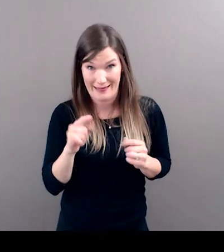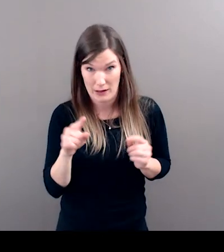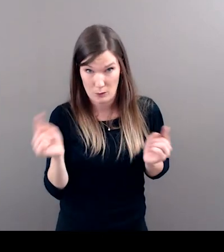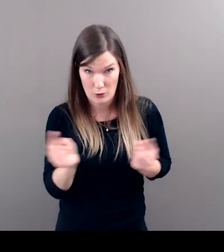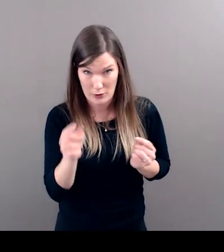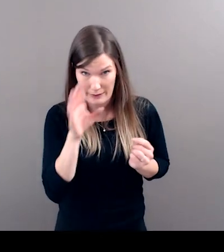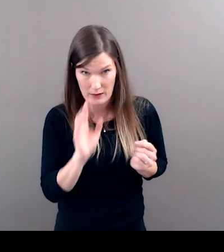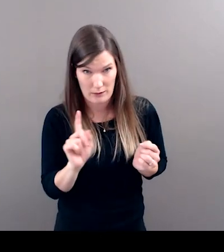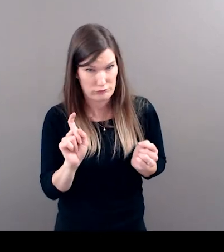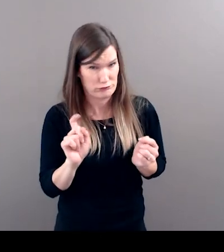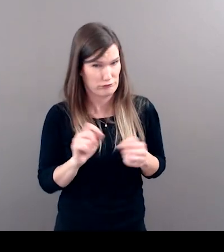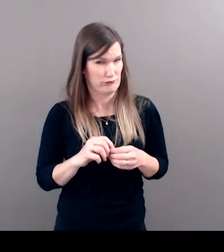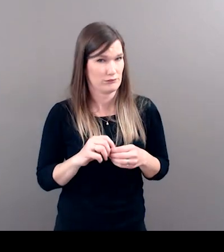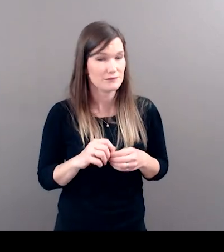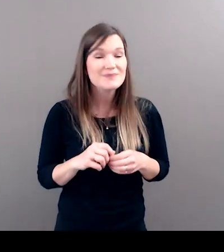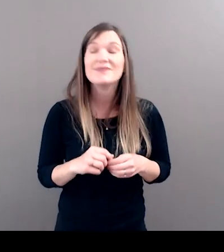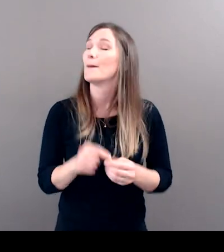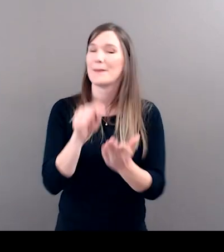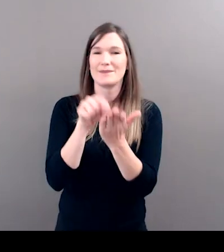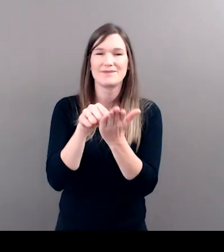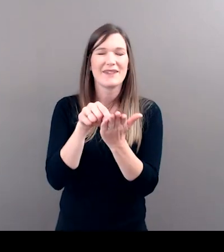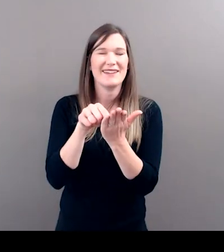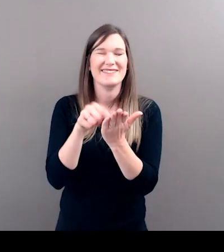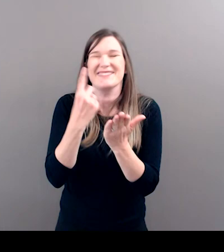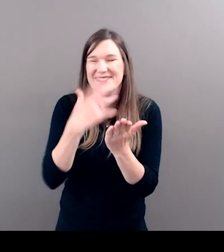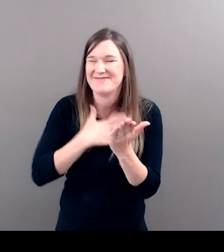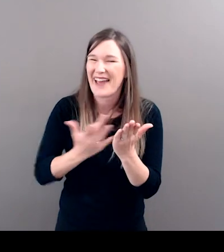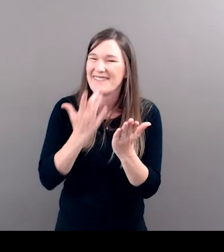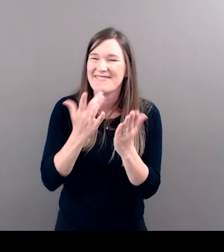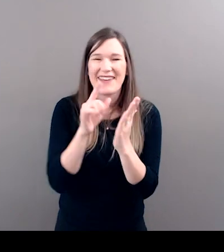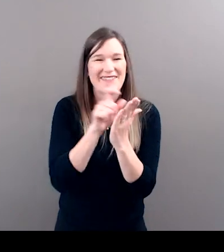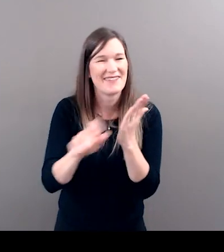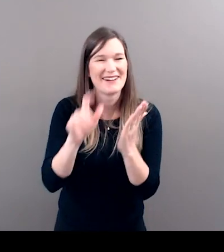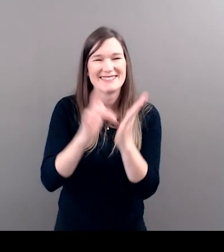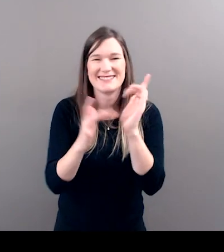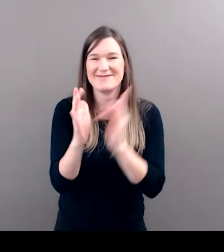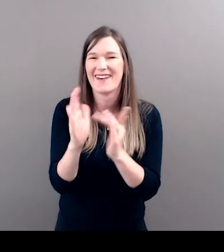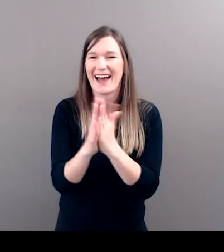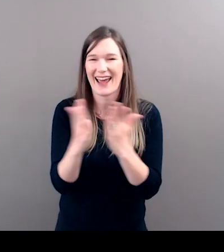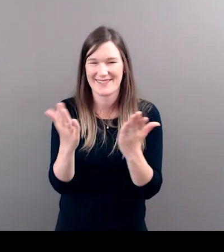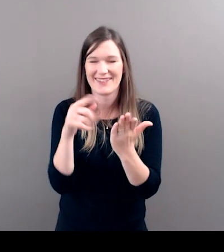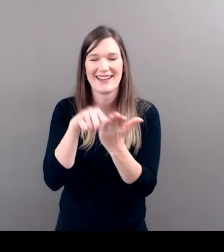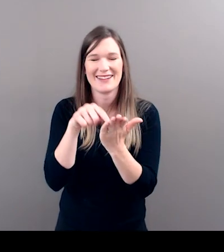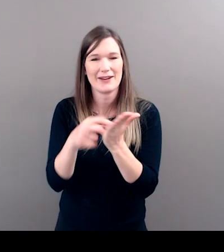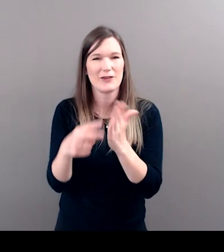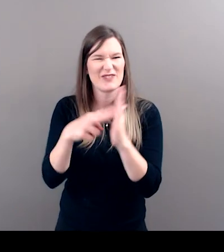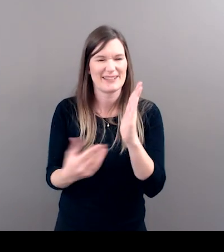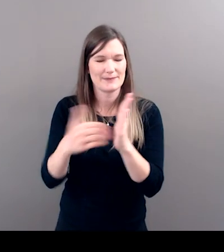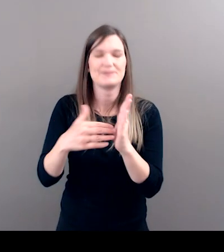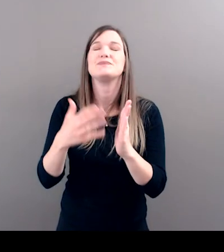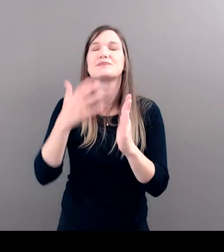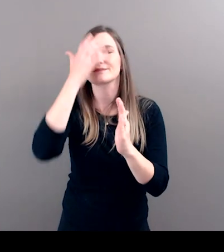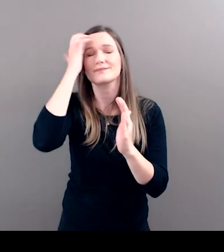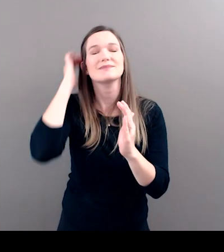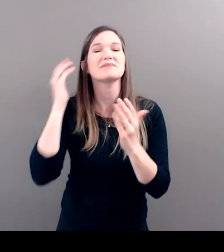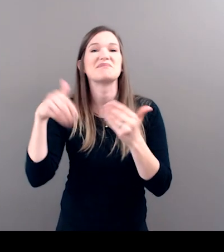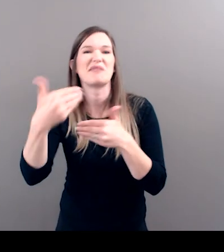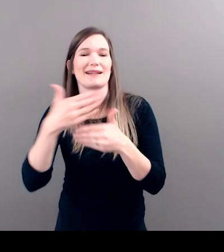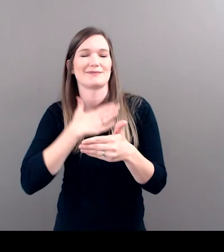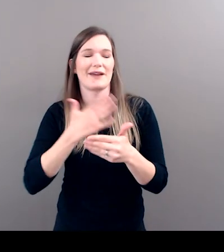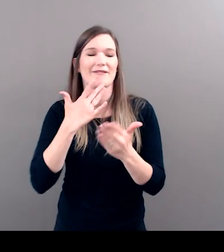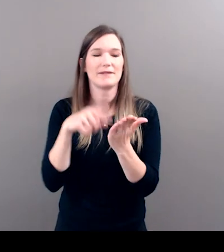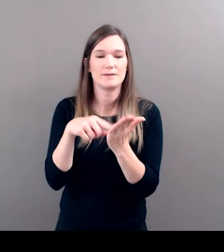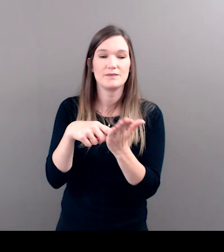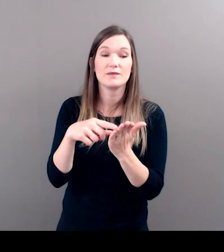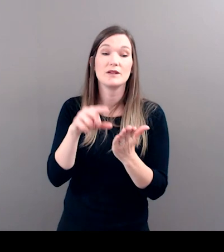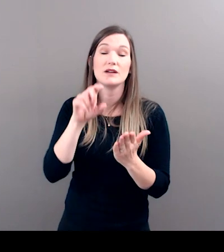This is one of my favorite verses in the Bible. Verse 33, let's read that again. Then we're going to get to verse 34, one of my favorite verses in the Bible. Saul said to David, you